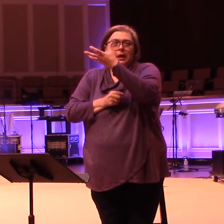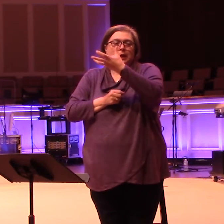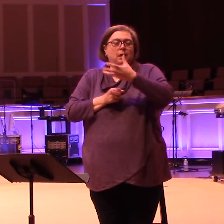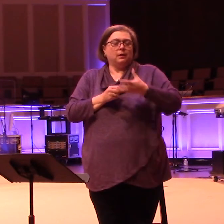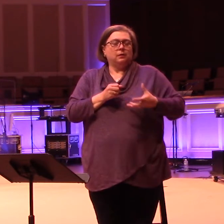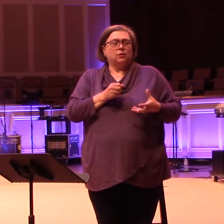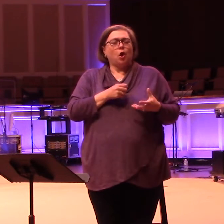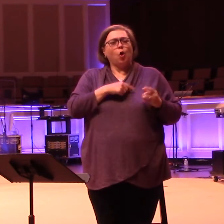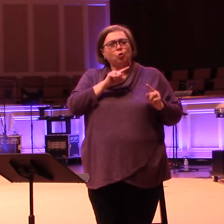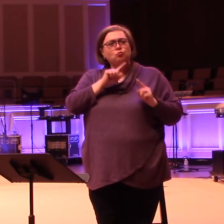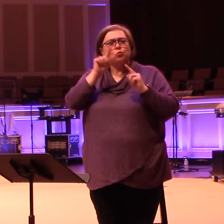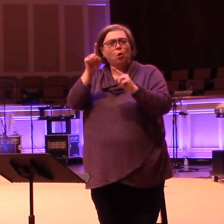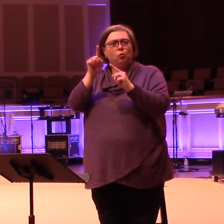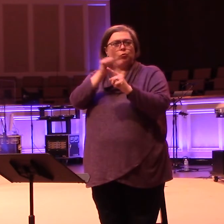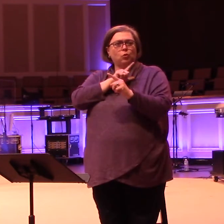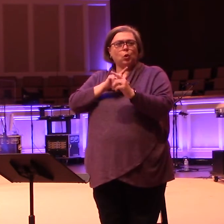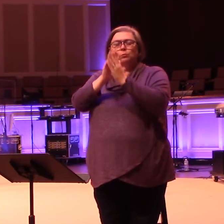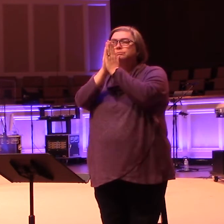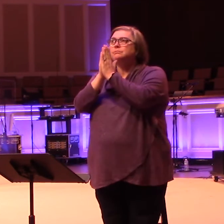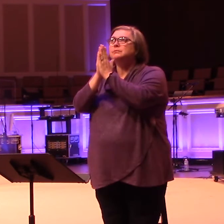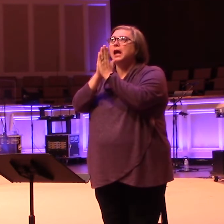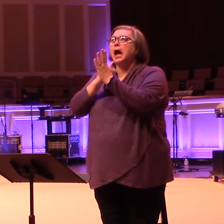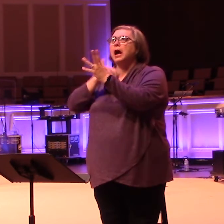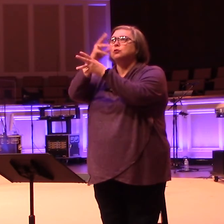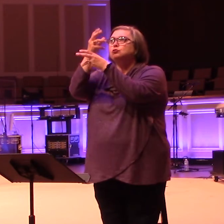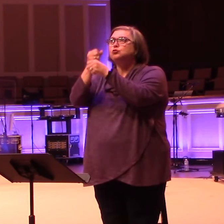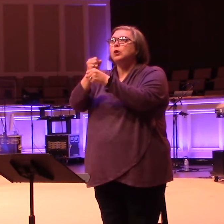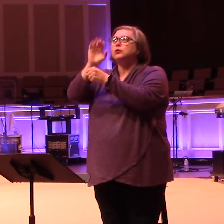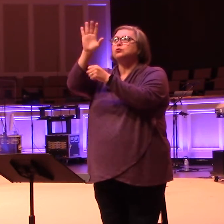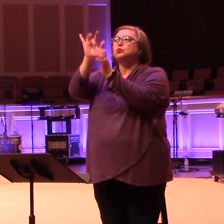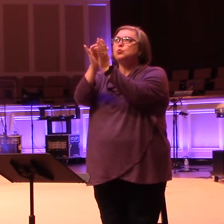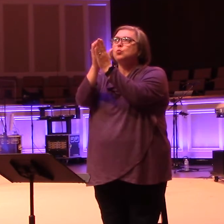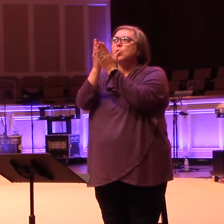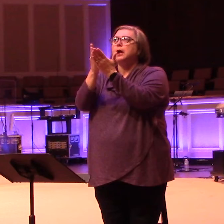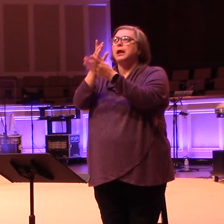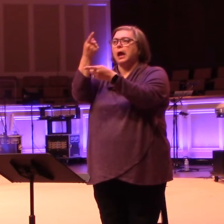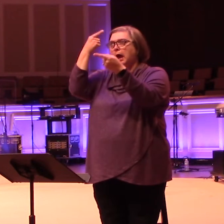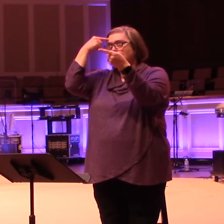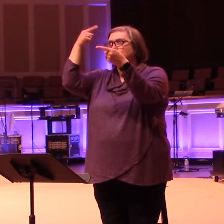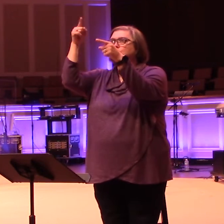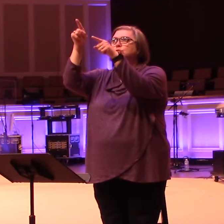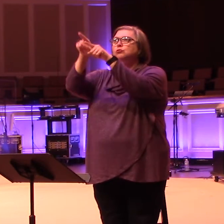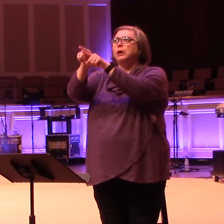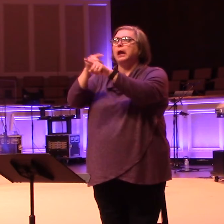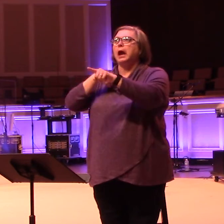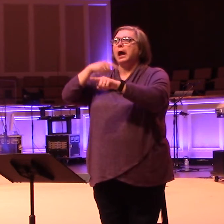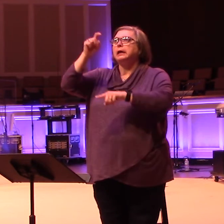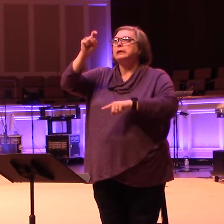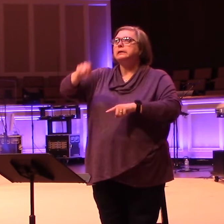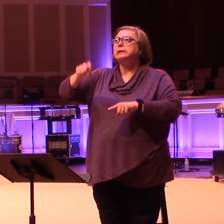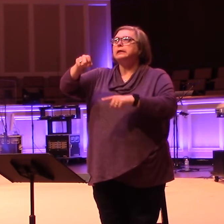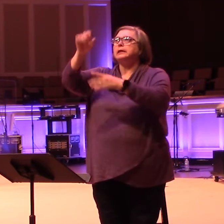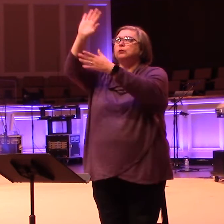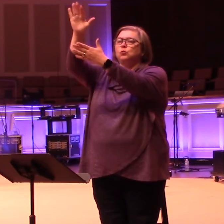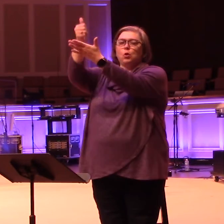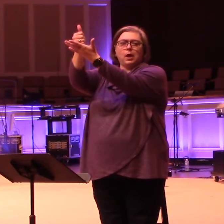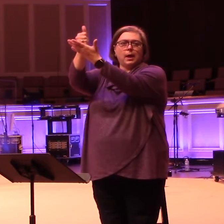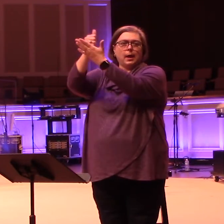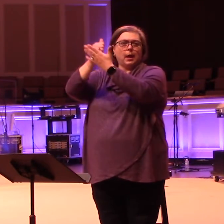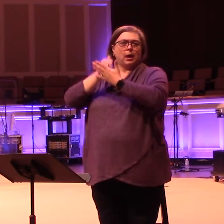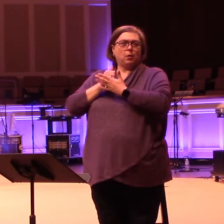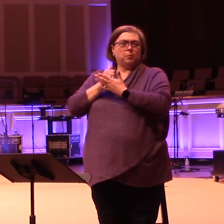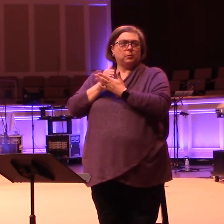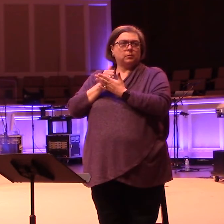Lord and say, God, I trust your word. I agree with you concerning your word, and I need you to help me. None of us follow